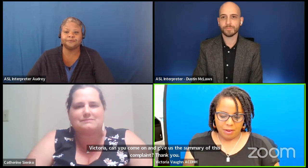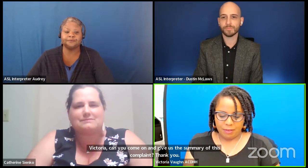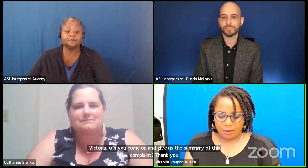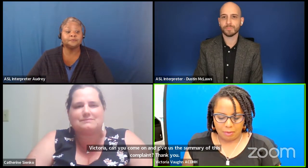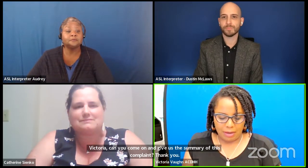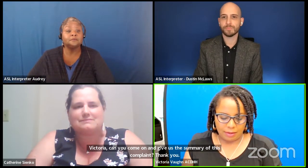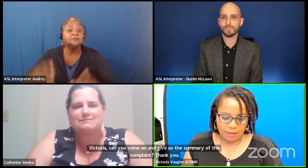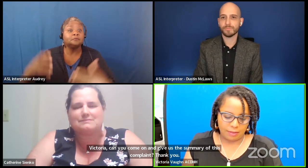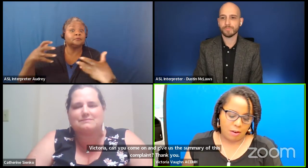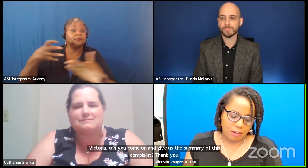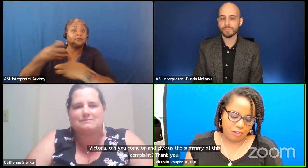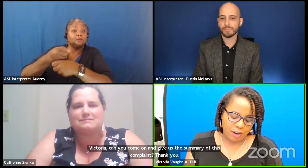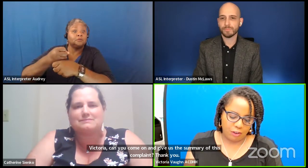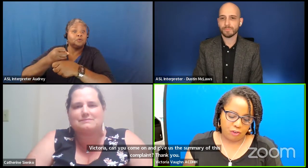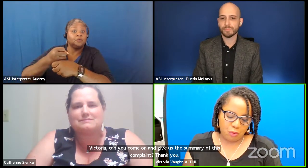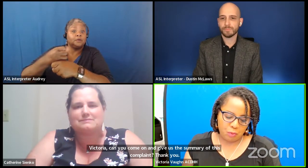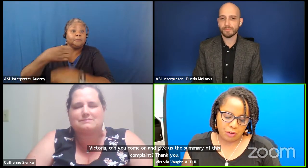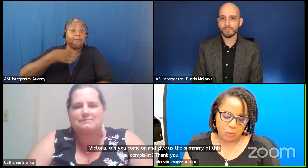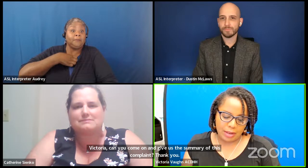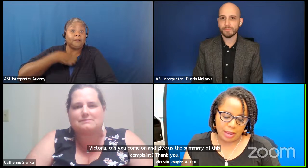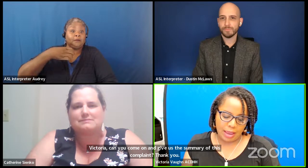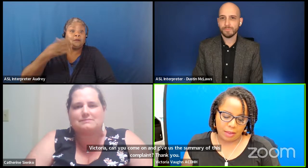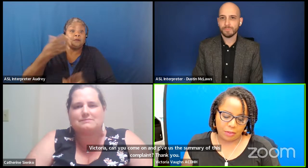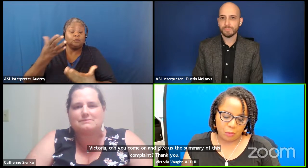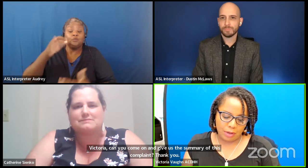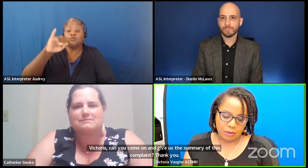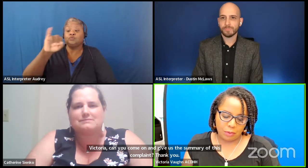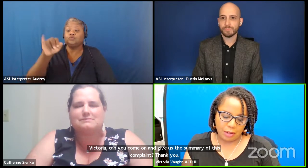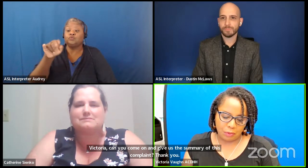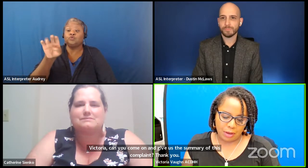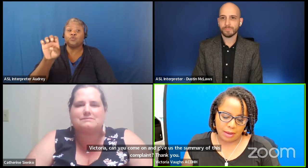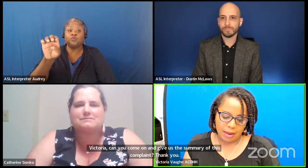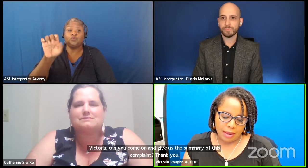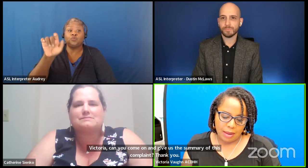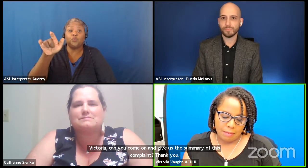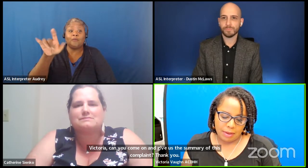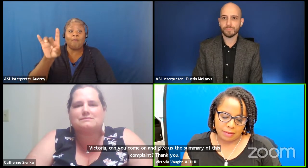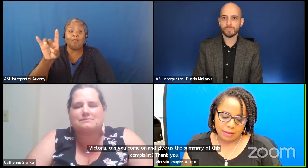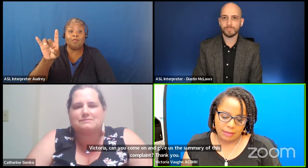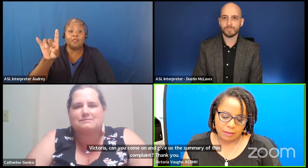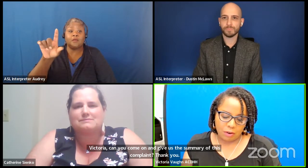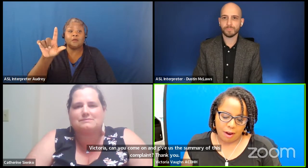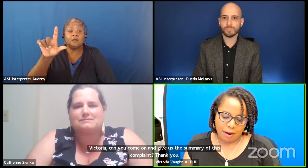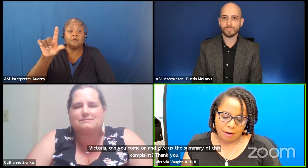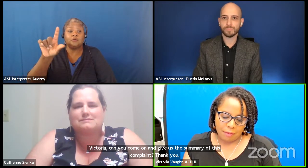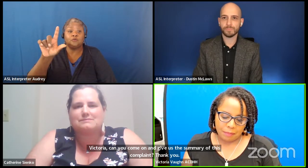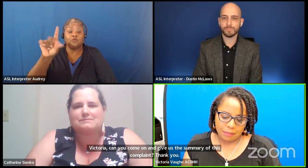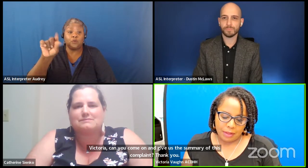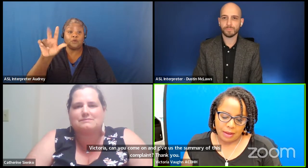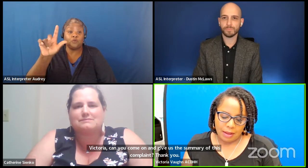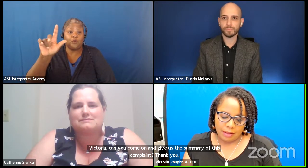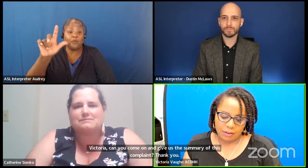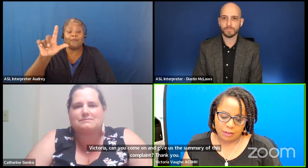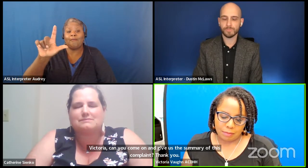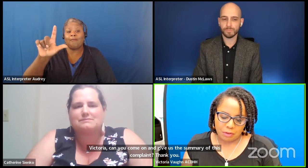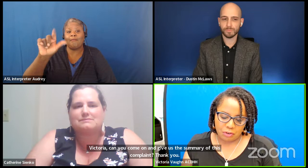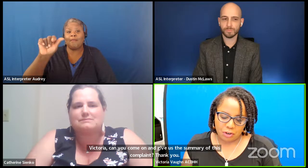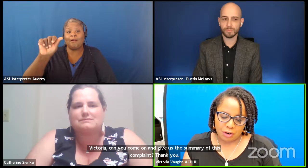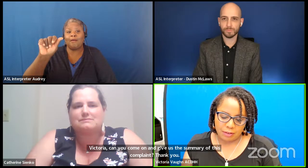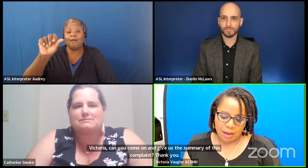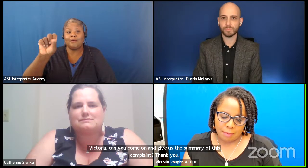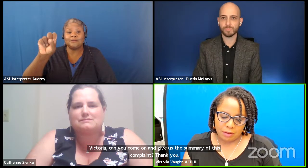So the summary of this complaint is on June 28th, 2023, Ms. Lisa Cryer